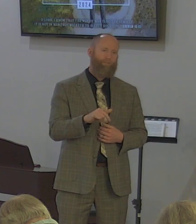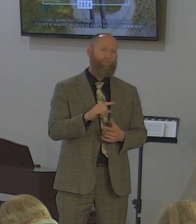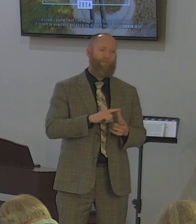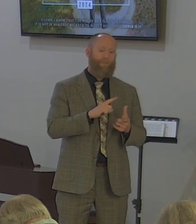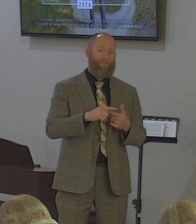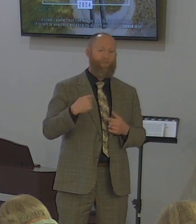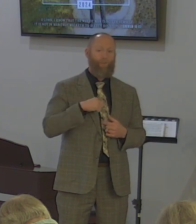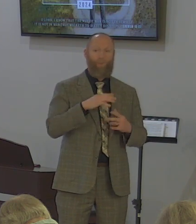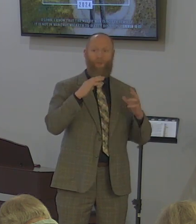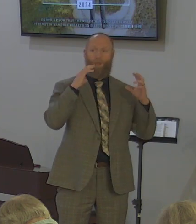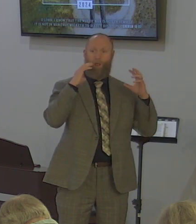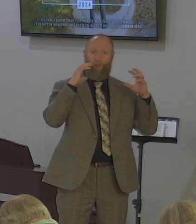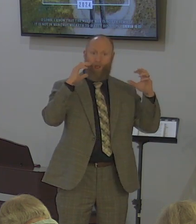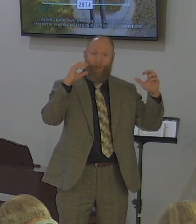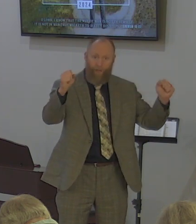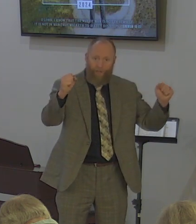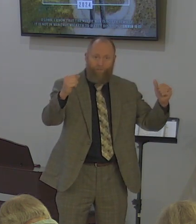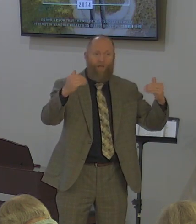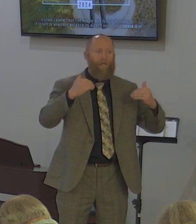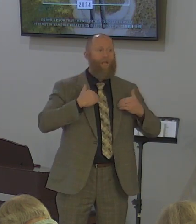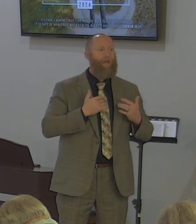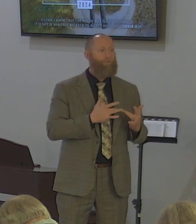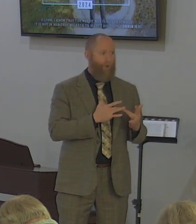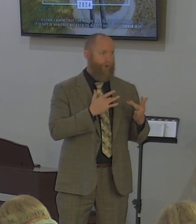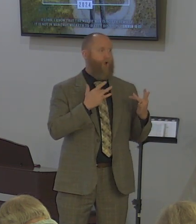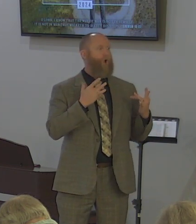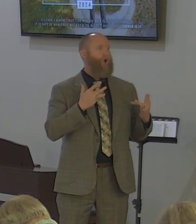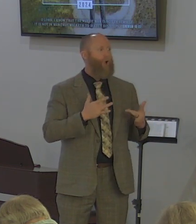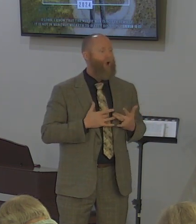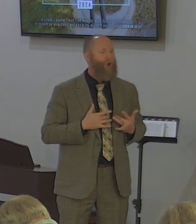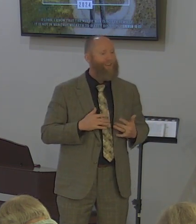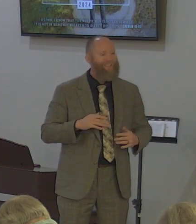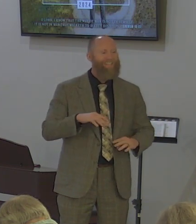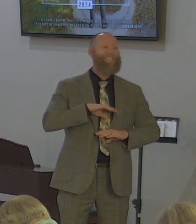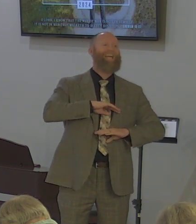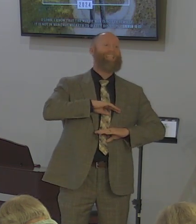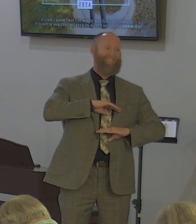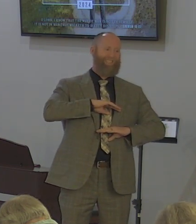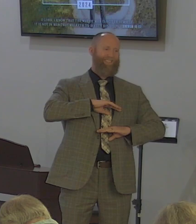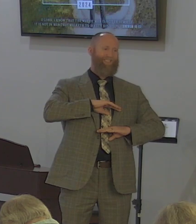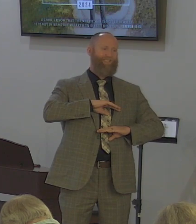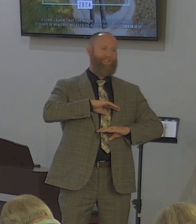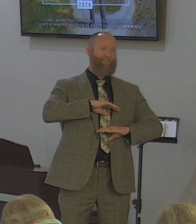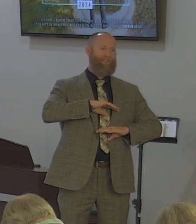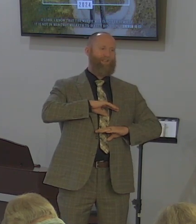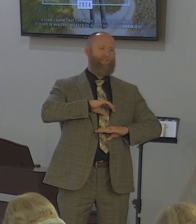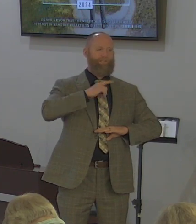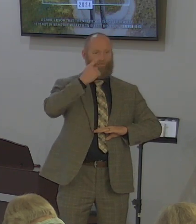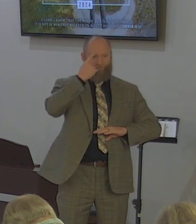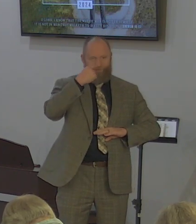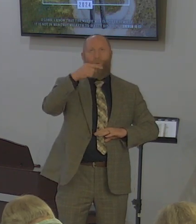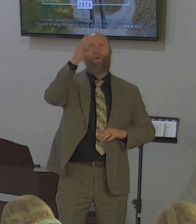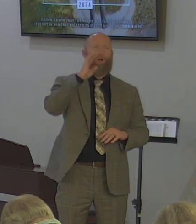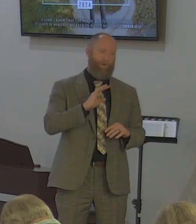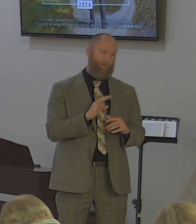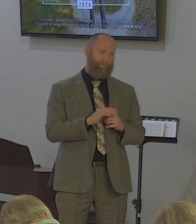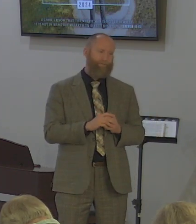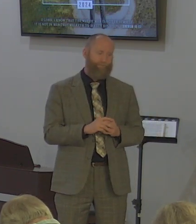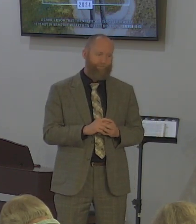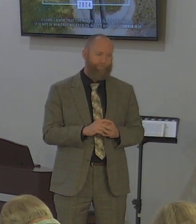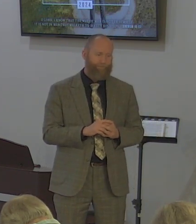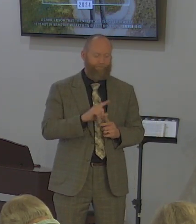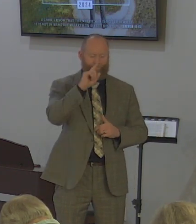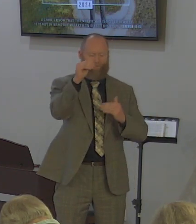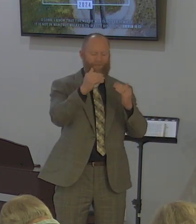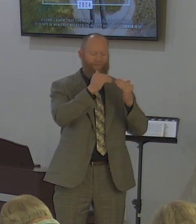place beginning to have a heart of contentment toward God.